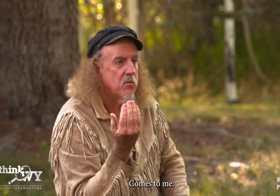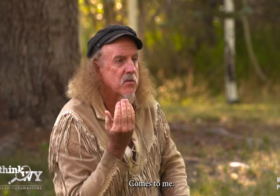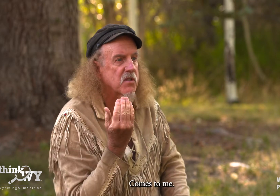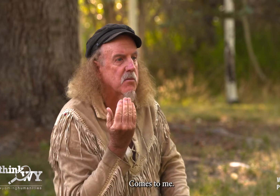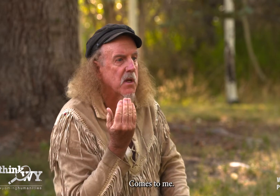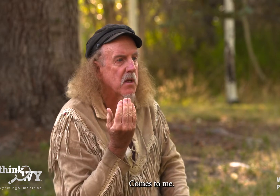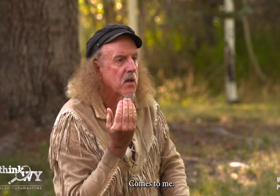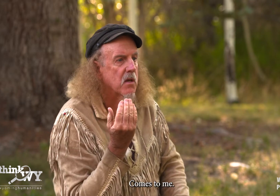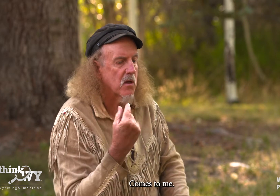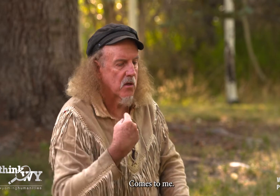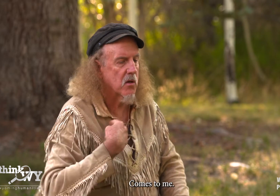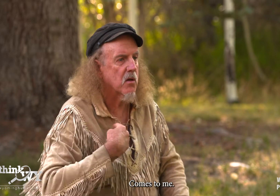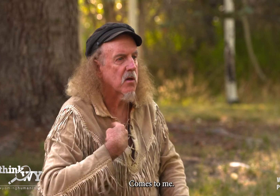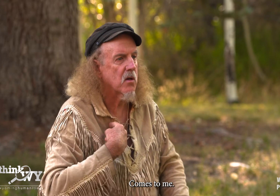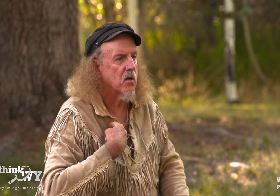comes to me.